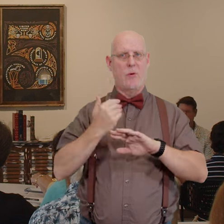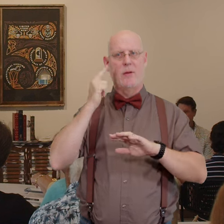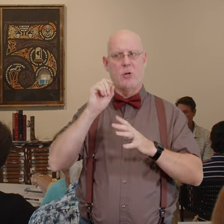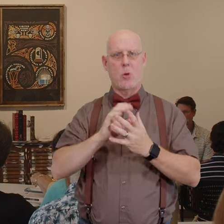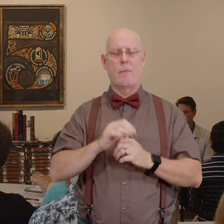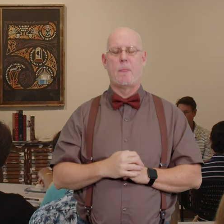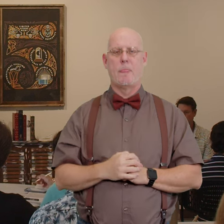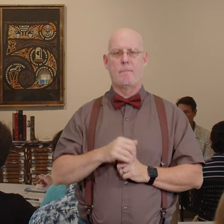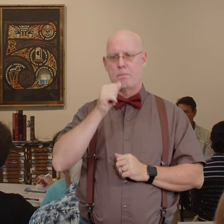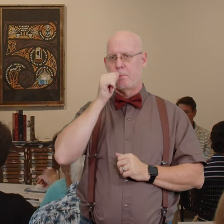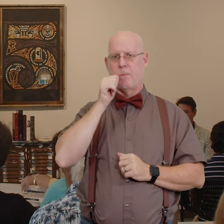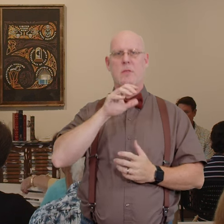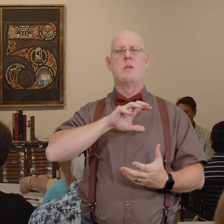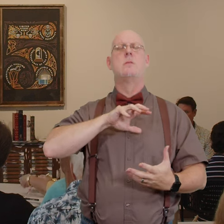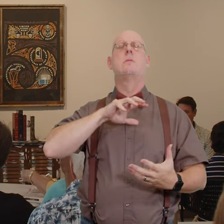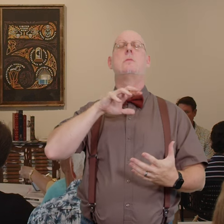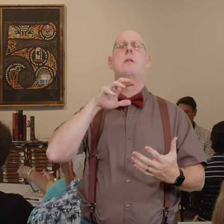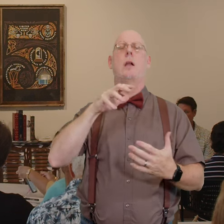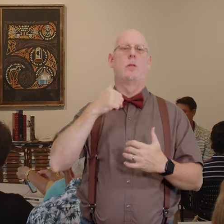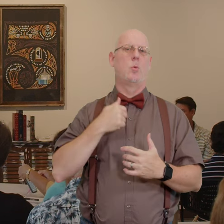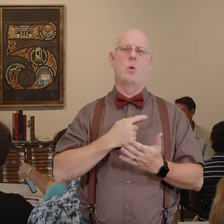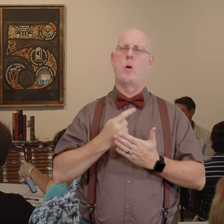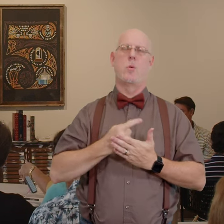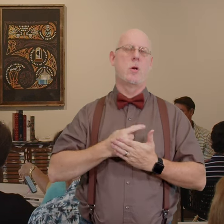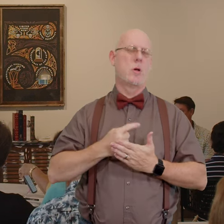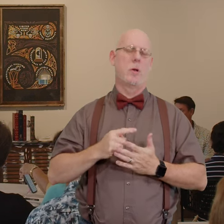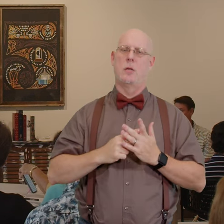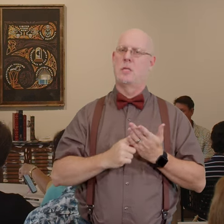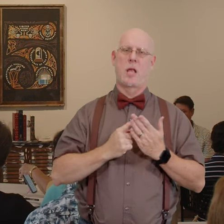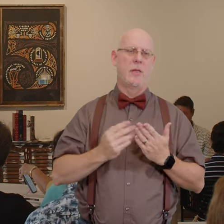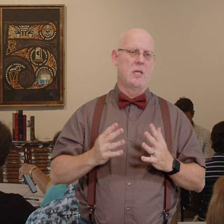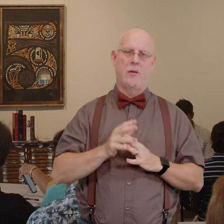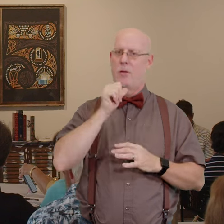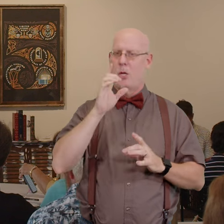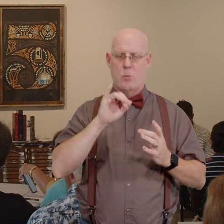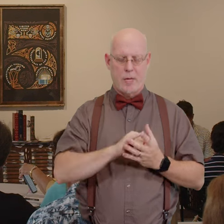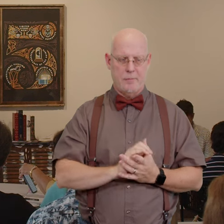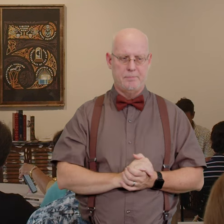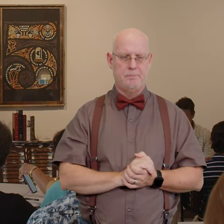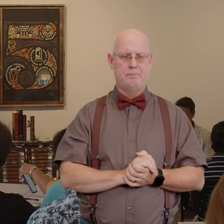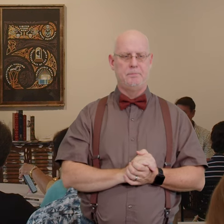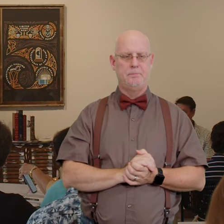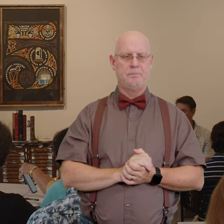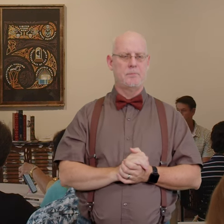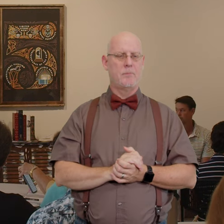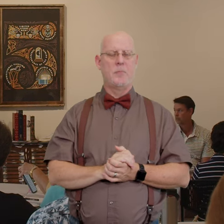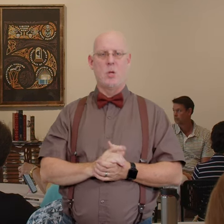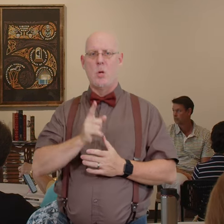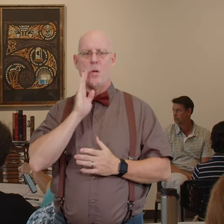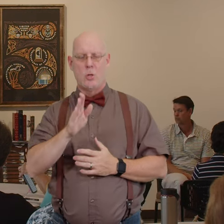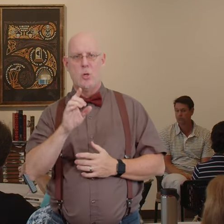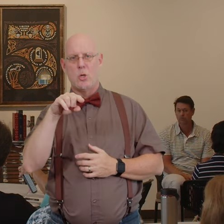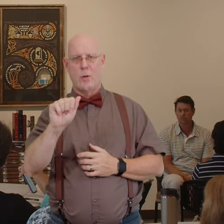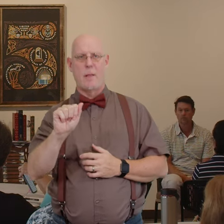prepared beforehand for glory. Look, there's a ton of, we should take weeks and weeks talking about this stuff, but we're not going to.